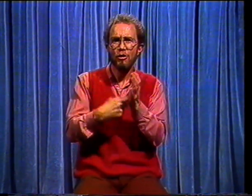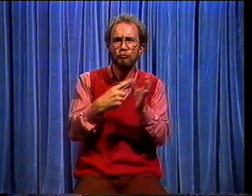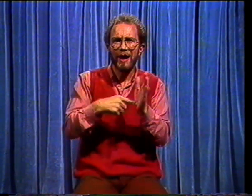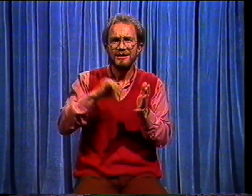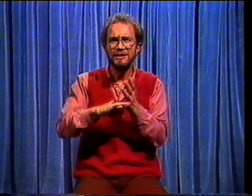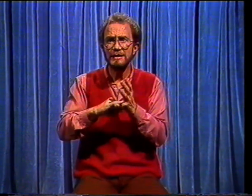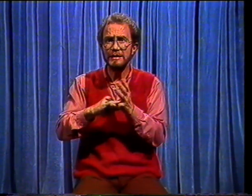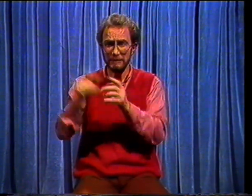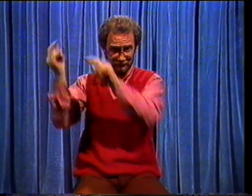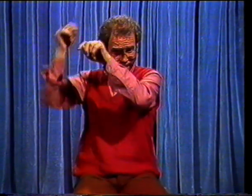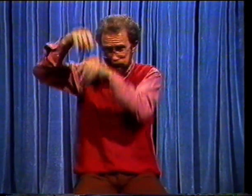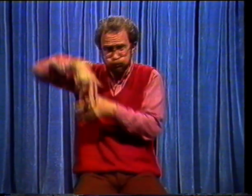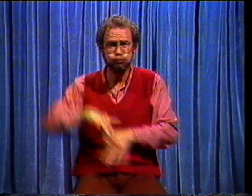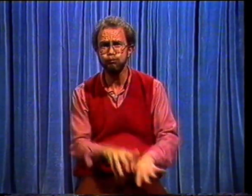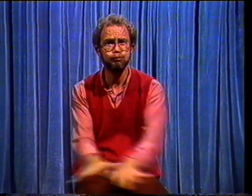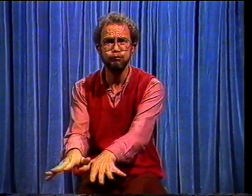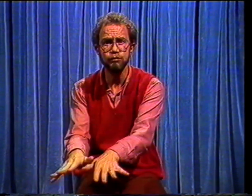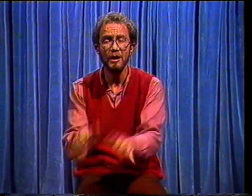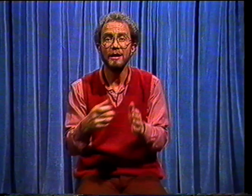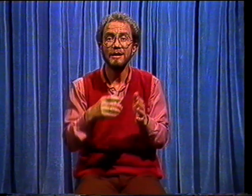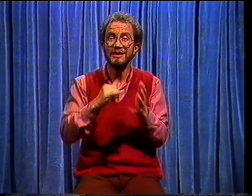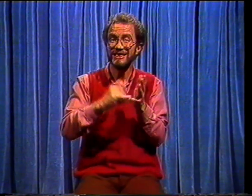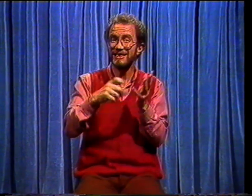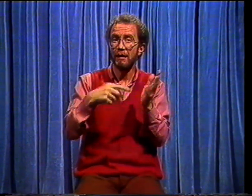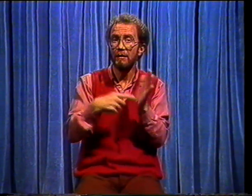When the rats scuttled downstairs,